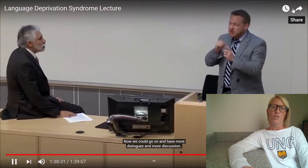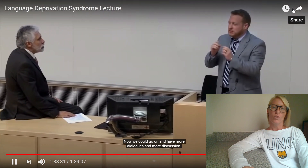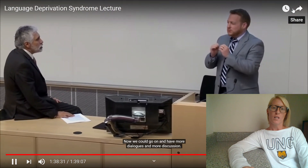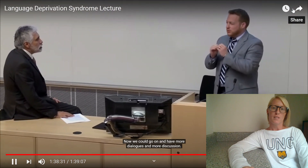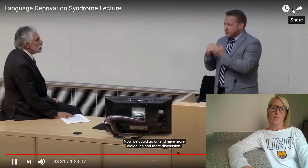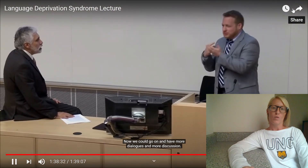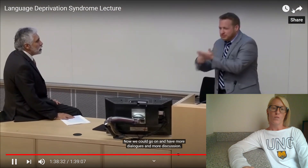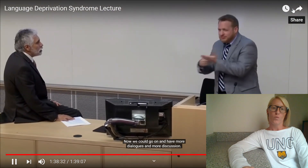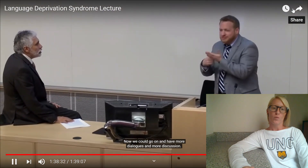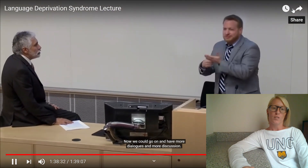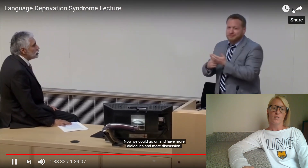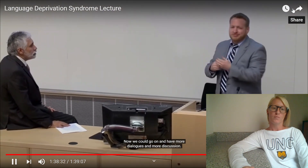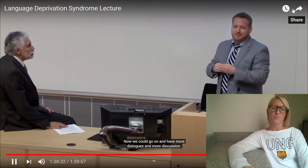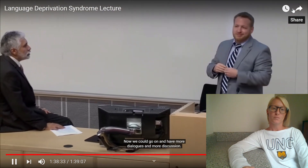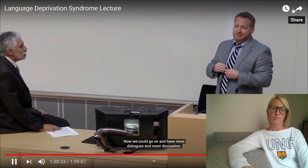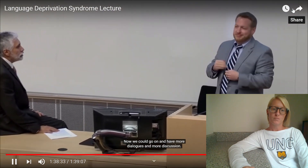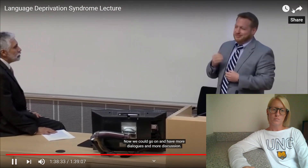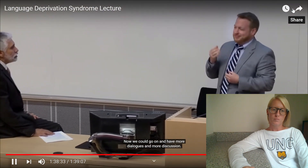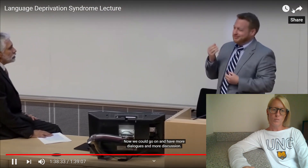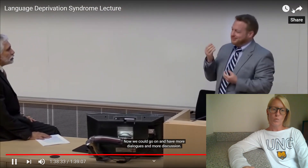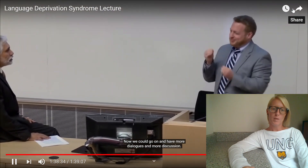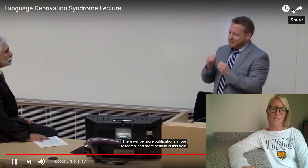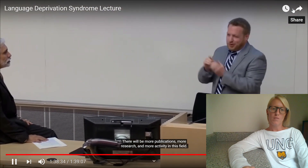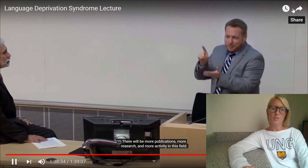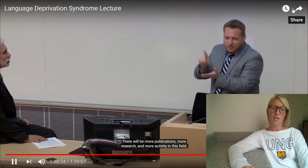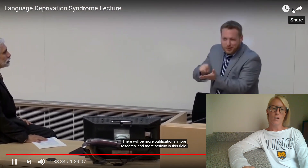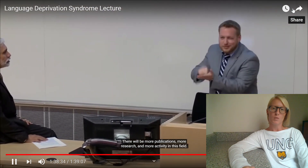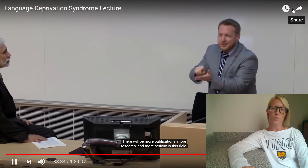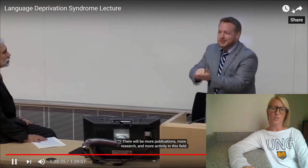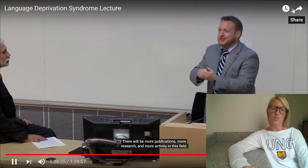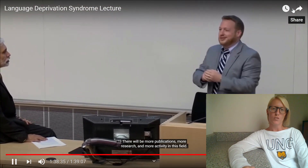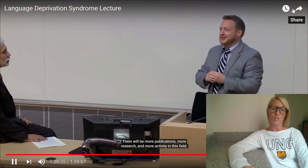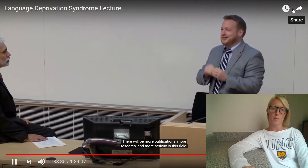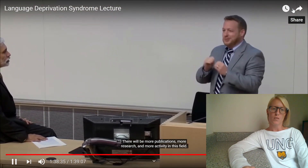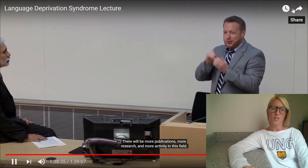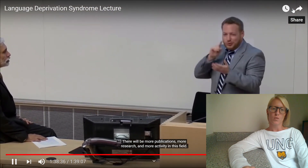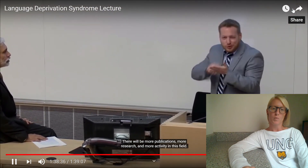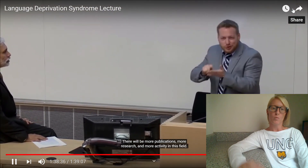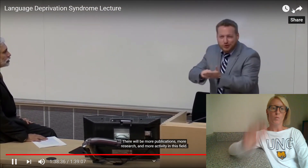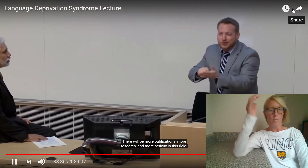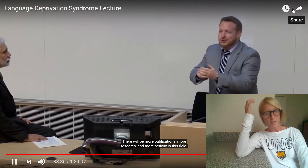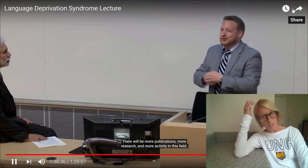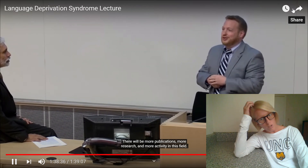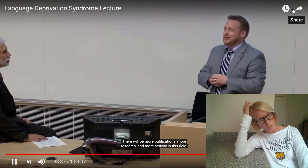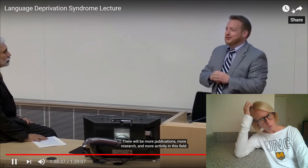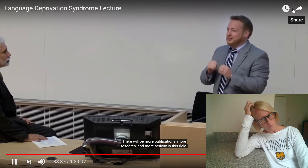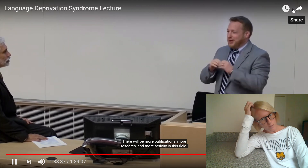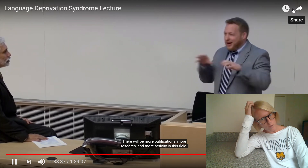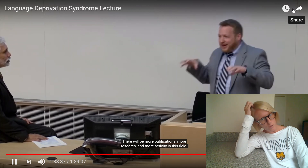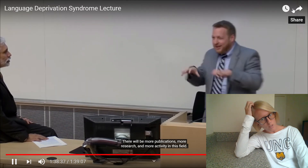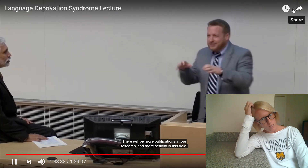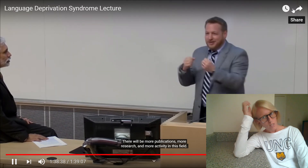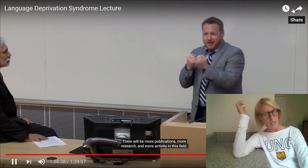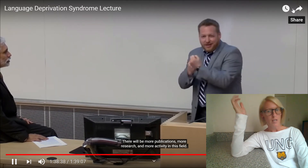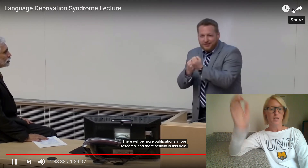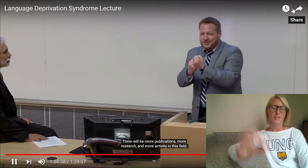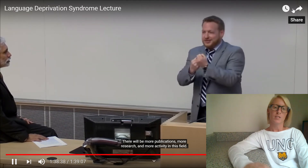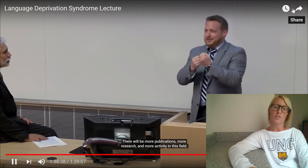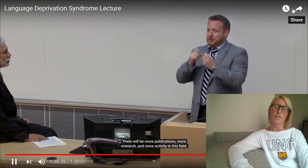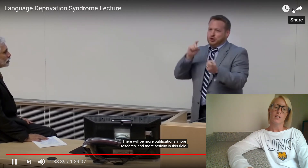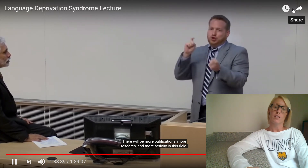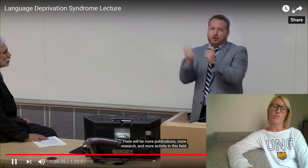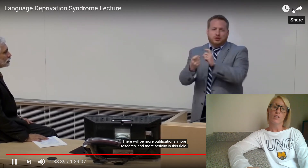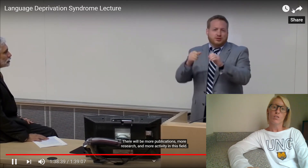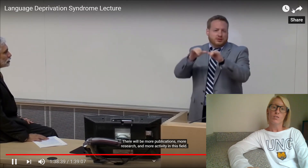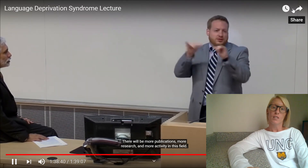go on and have more dialogues and more discussion. We must have dialogues and more discussions. There will be about more it. There will be publications, more research, and